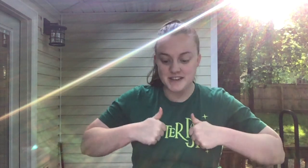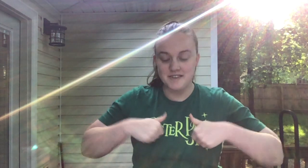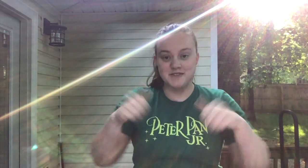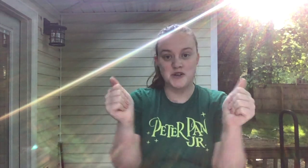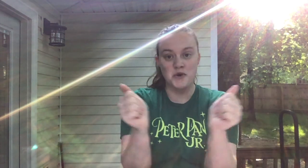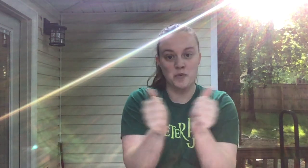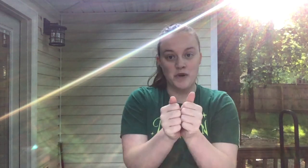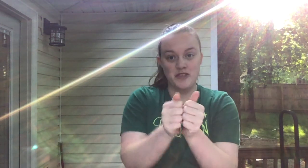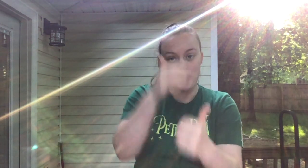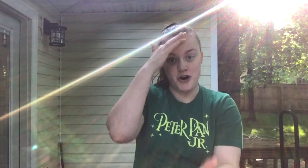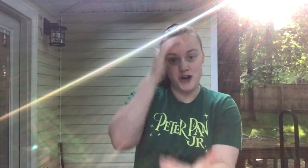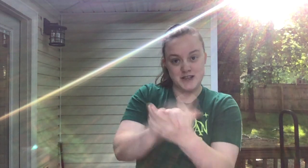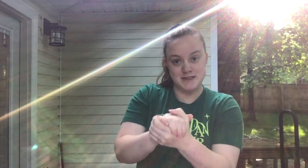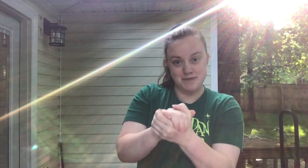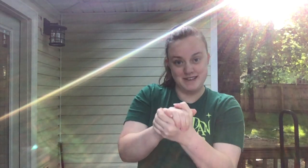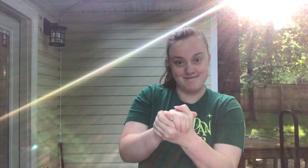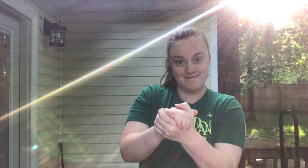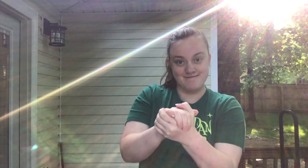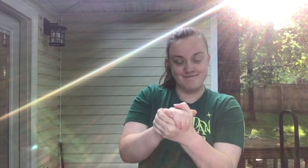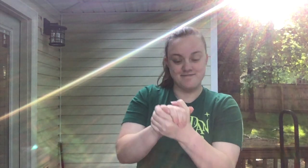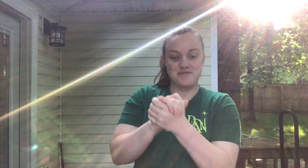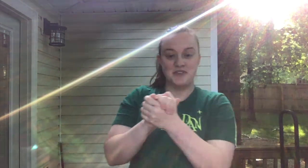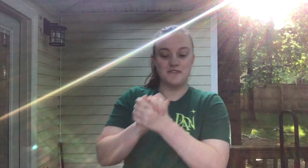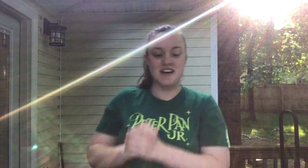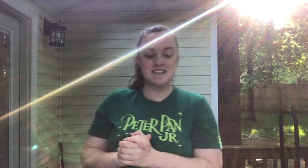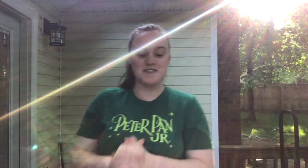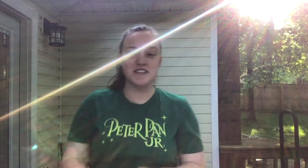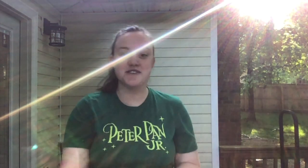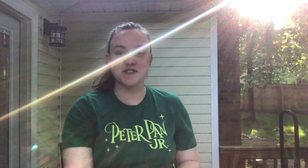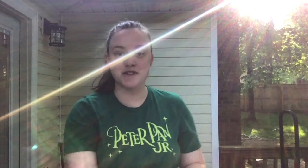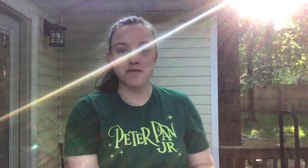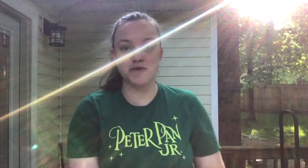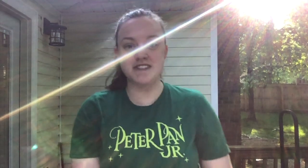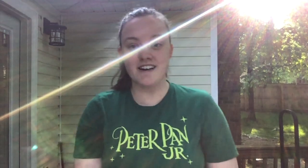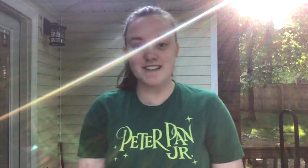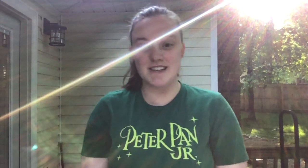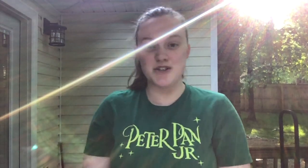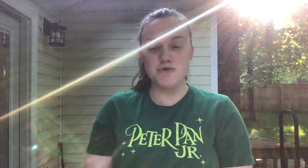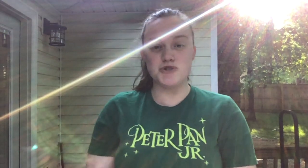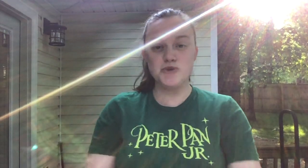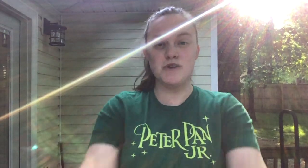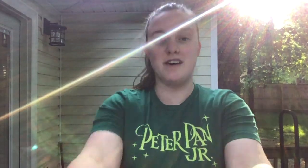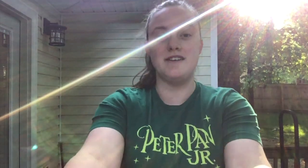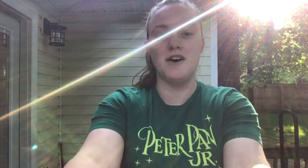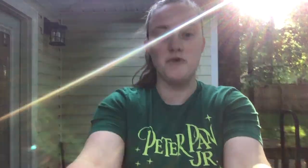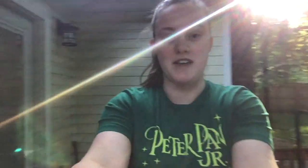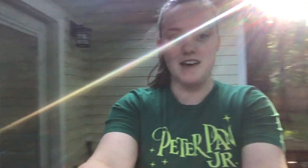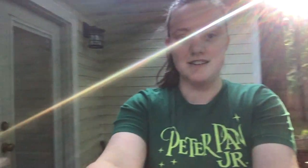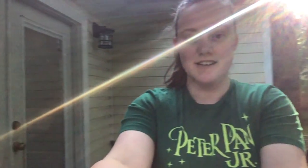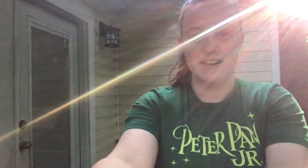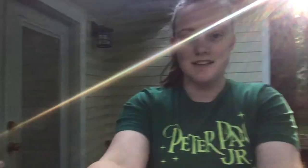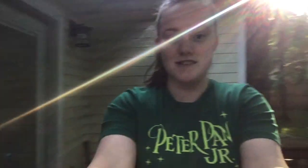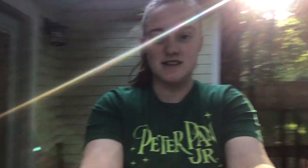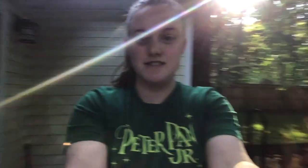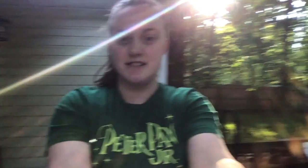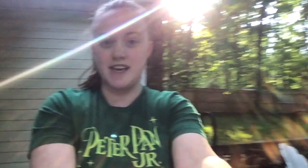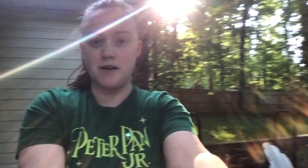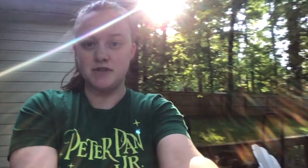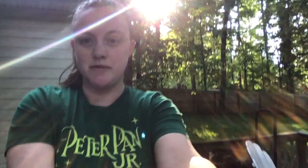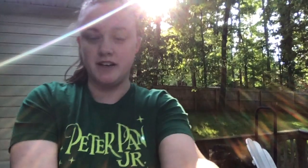lives with her husband. Okay, so these are some new signs that you do not know yet. Let's turn this camera so we can get